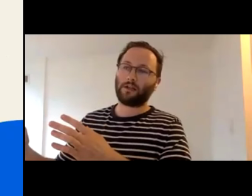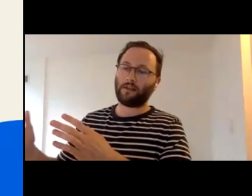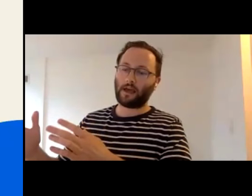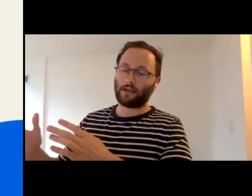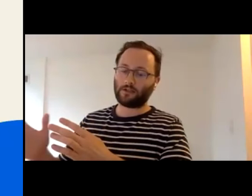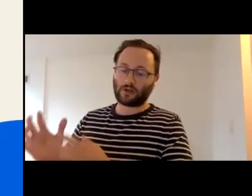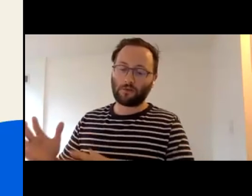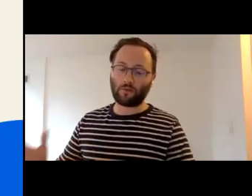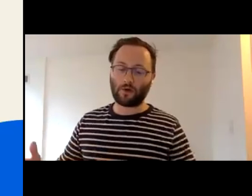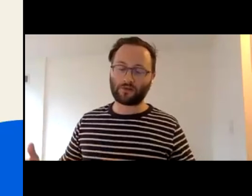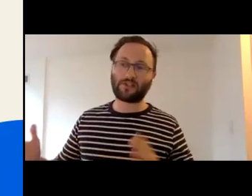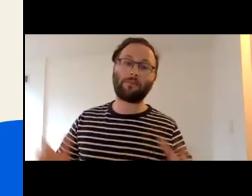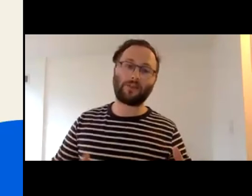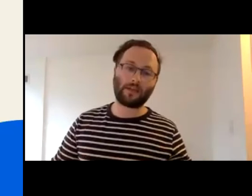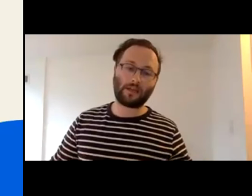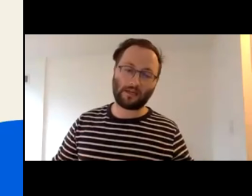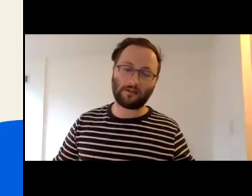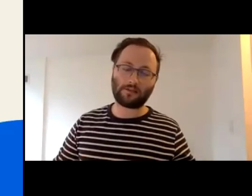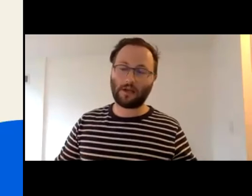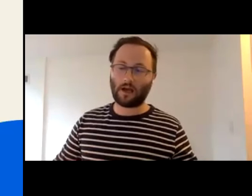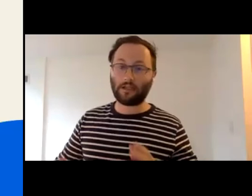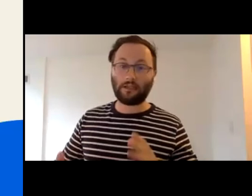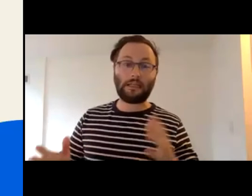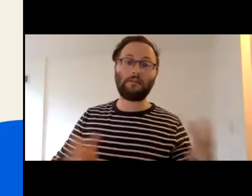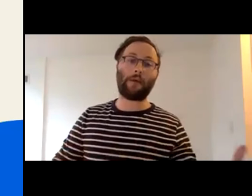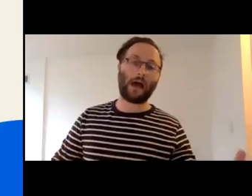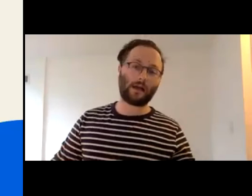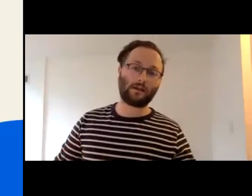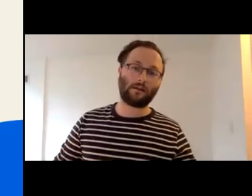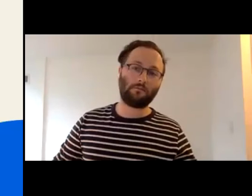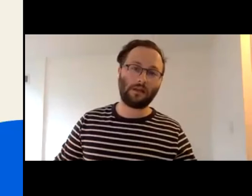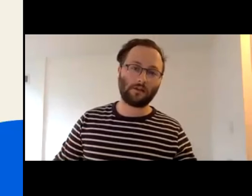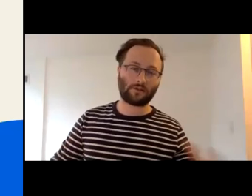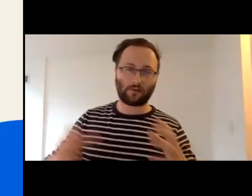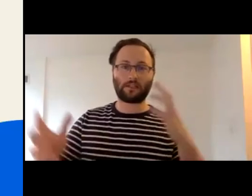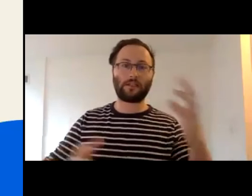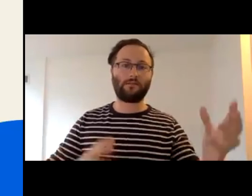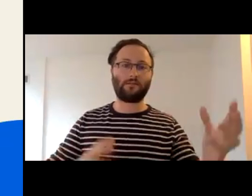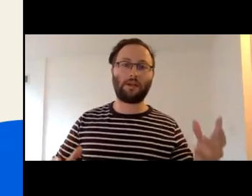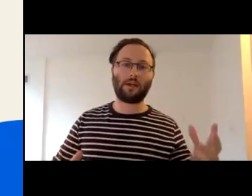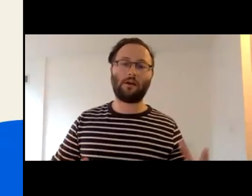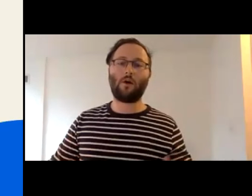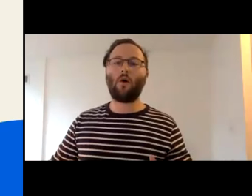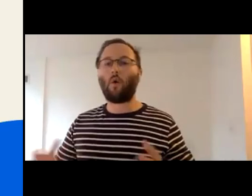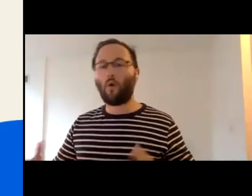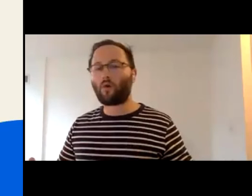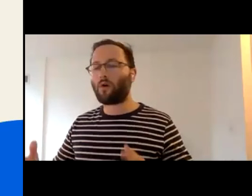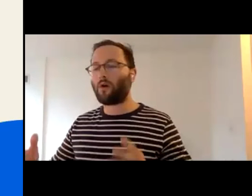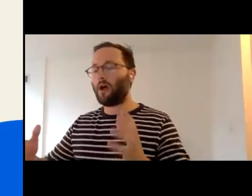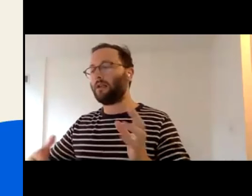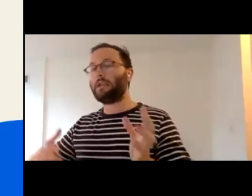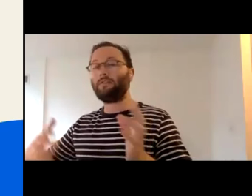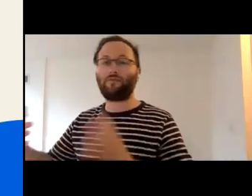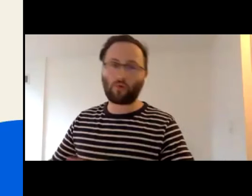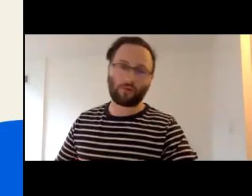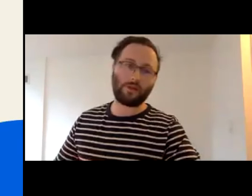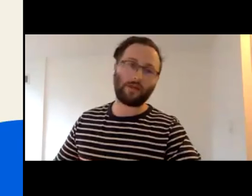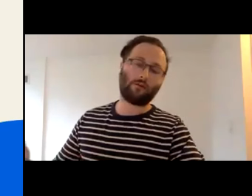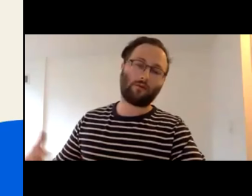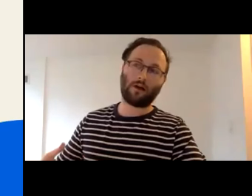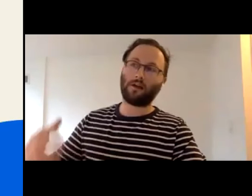factors that determine whether something is a lean back media, so like a TV media, or a lean